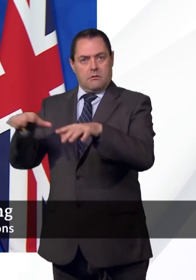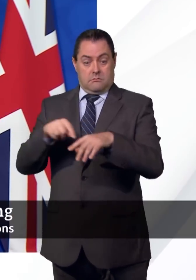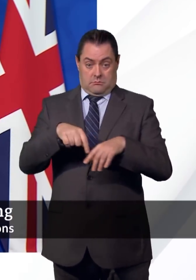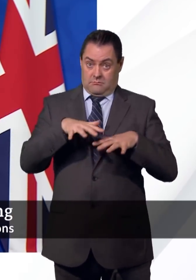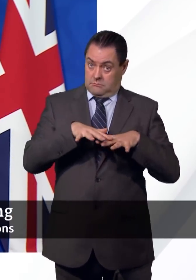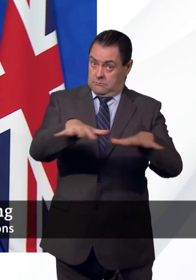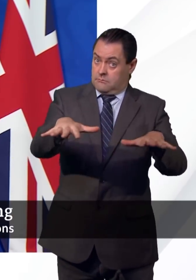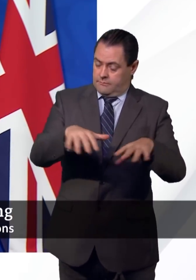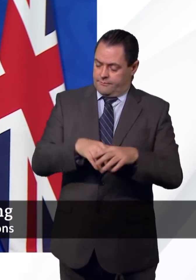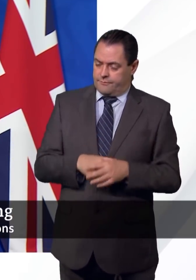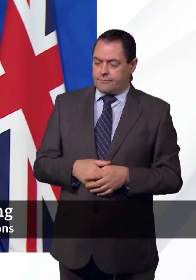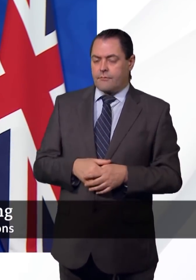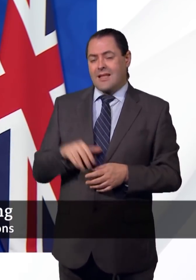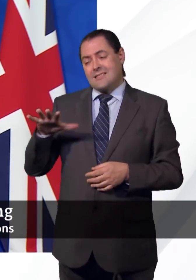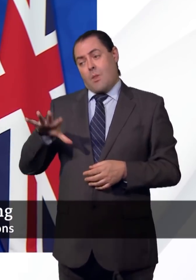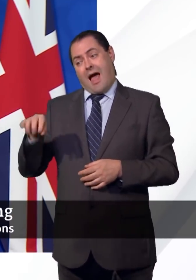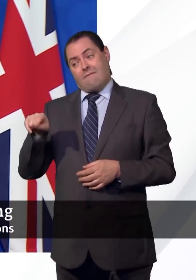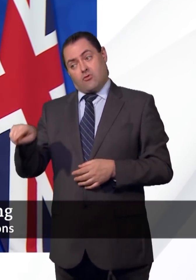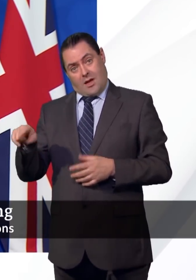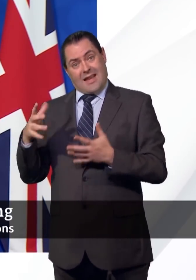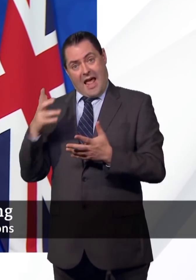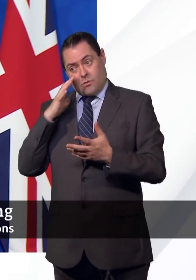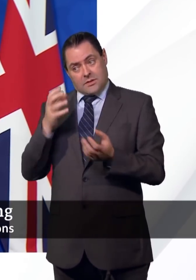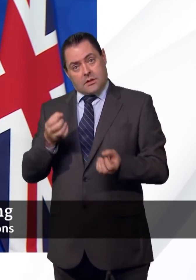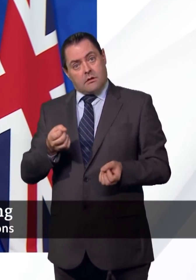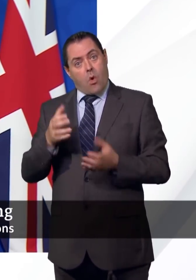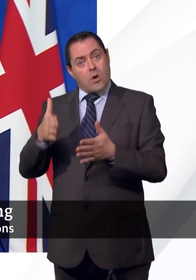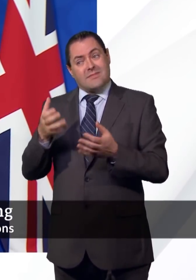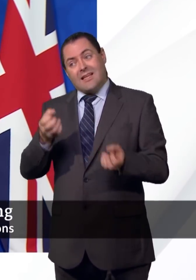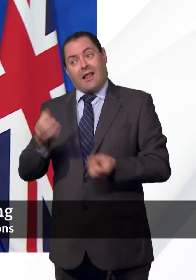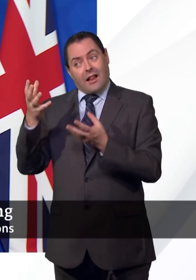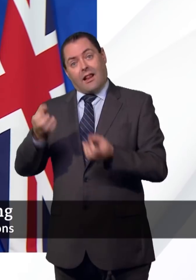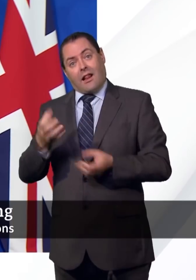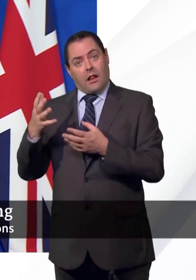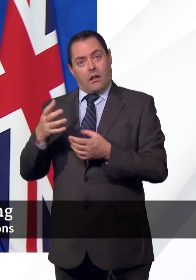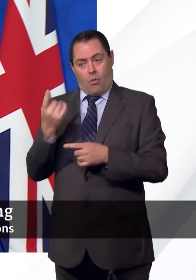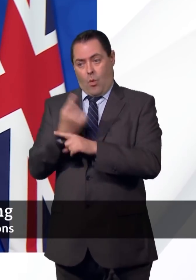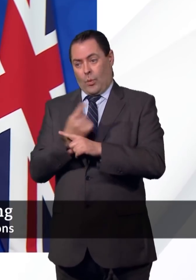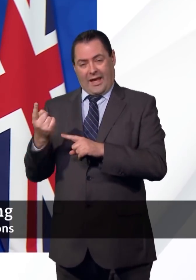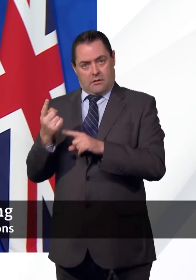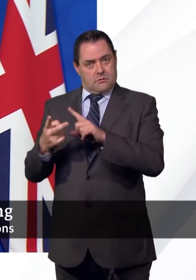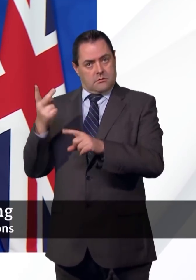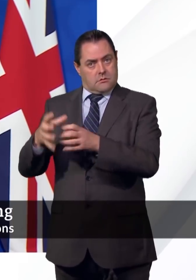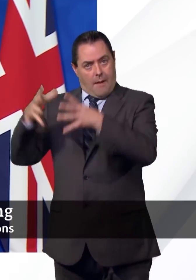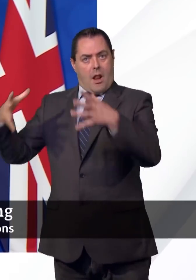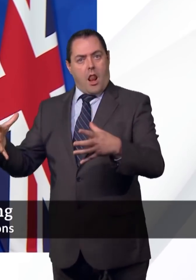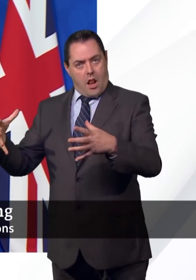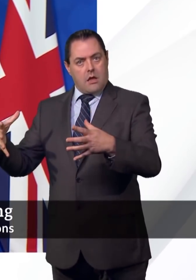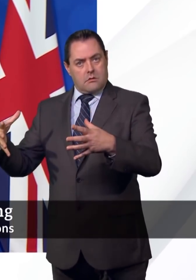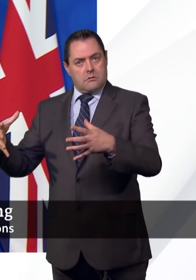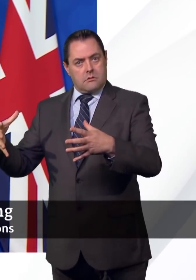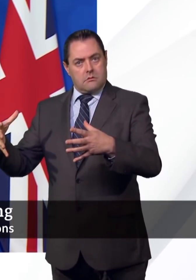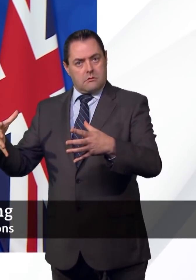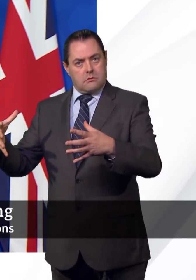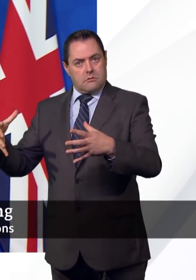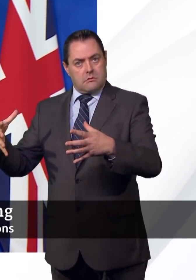And South Africa is also seeing hospitalizations roughly doubling in a week, meaning that we